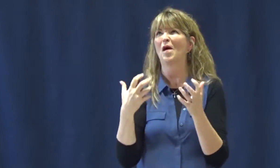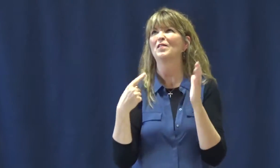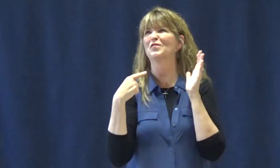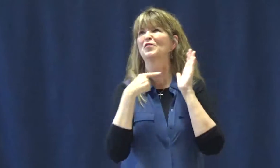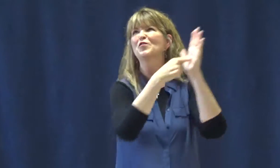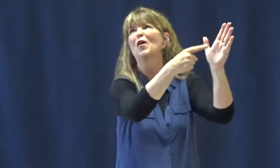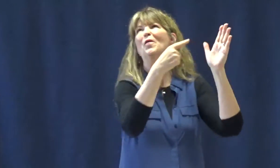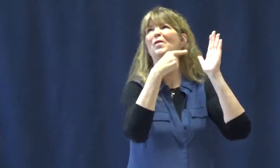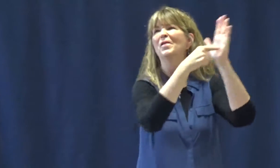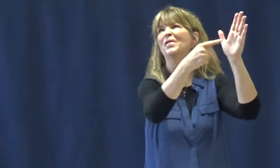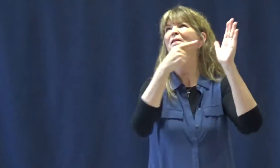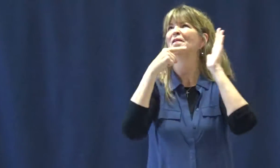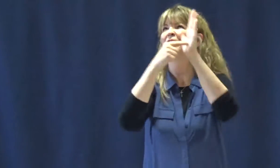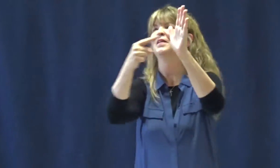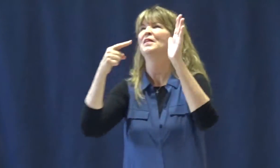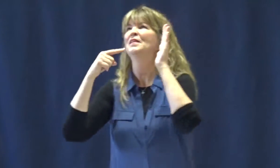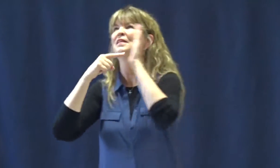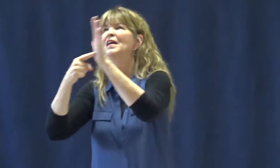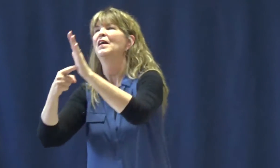incarnate love, we want to be able to show.